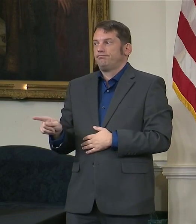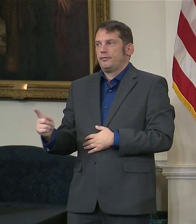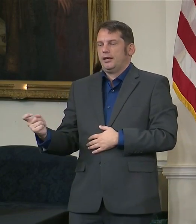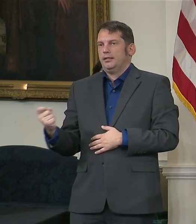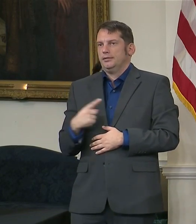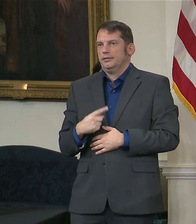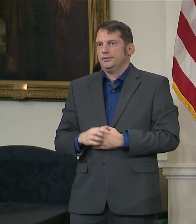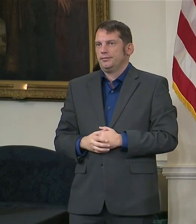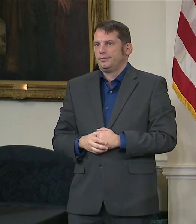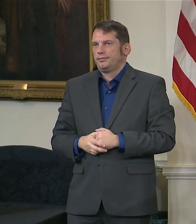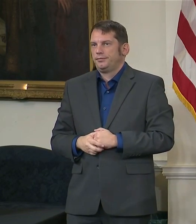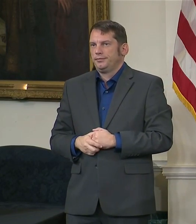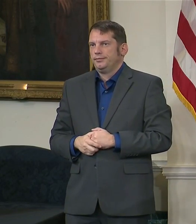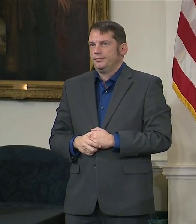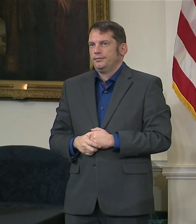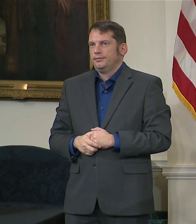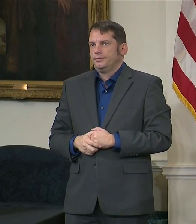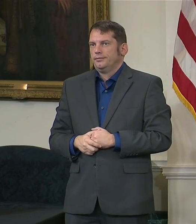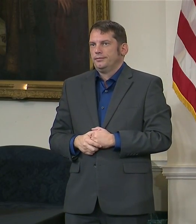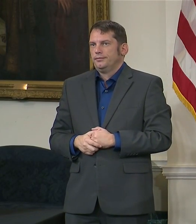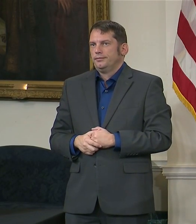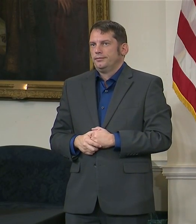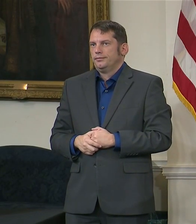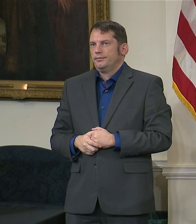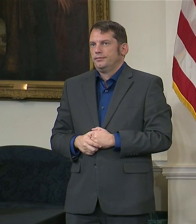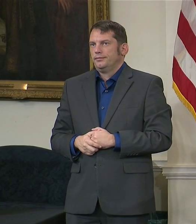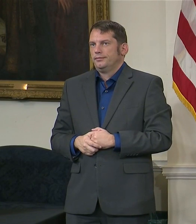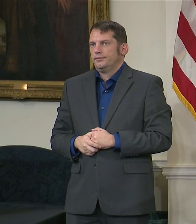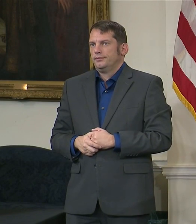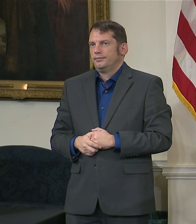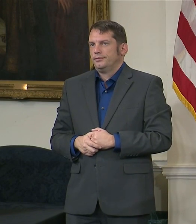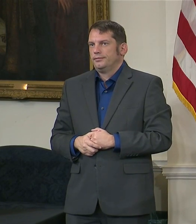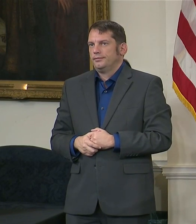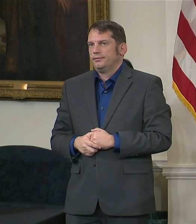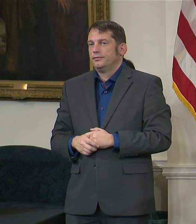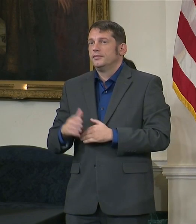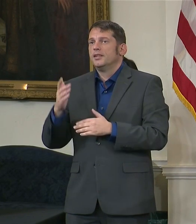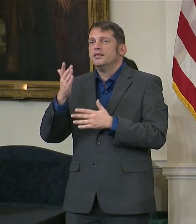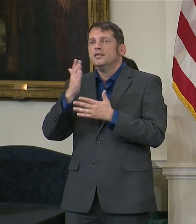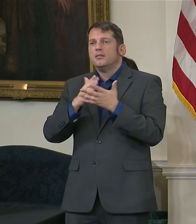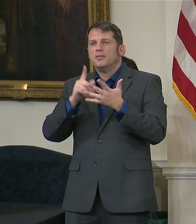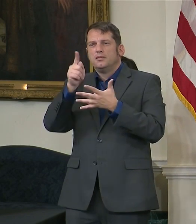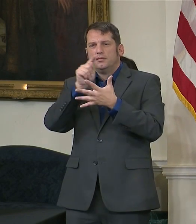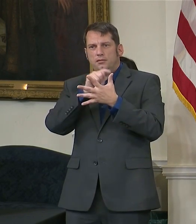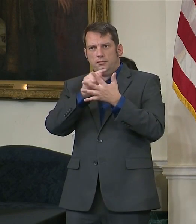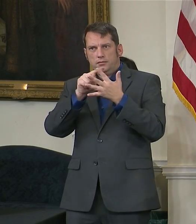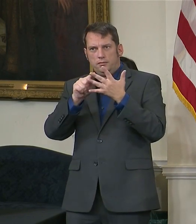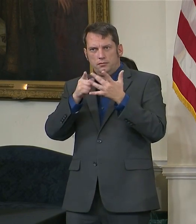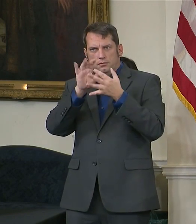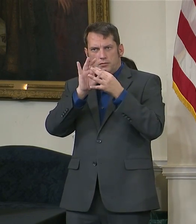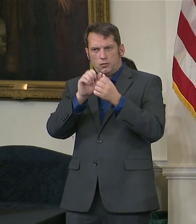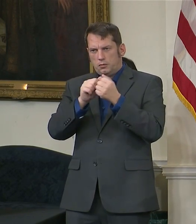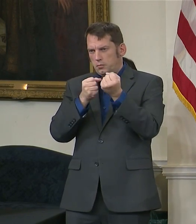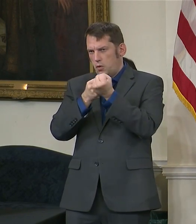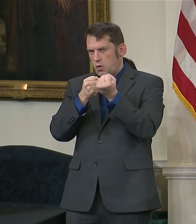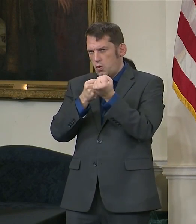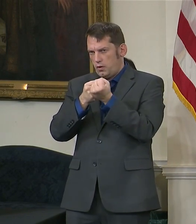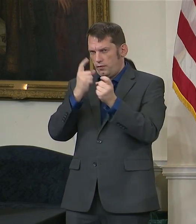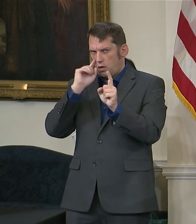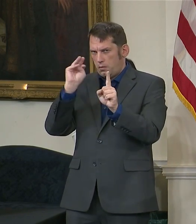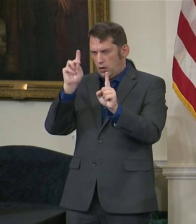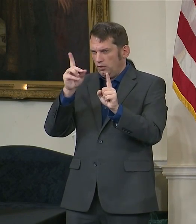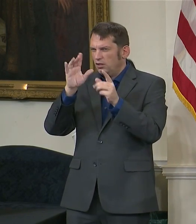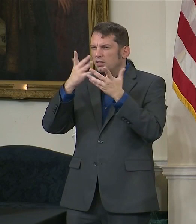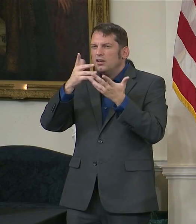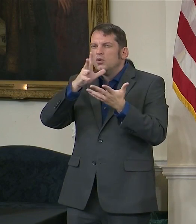Some of your most eye-opening rates right now are coming in rural counties. Yes. What can you attribute that to, and has there been any